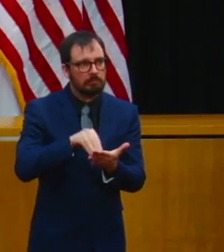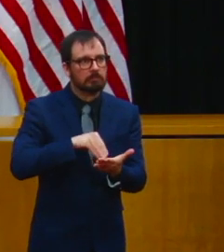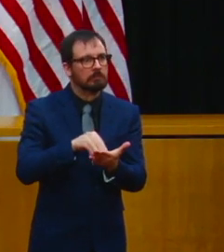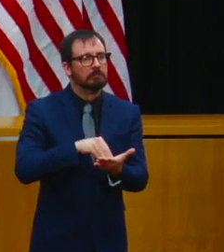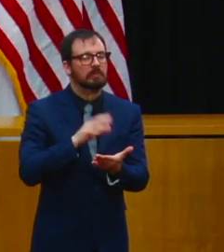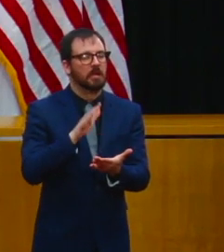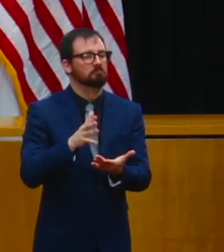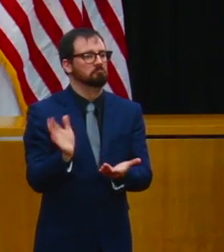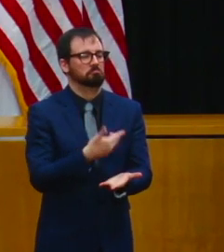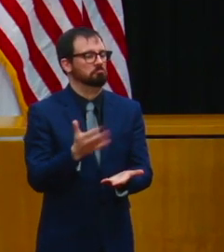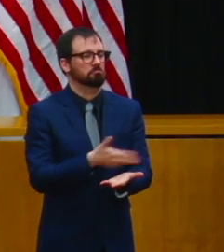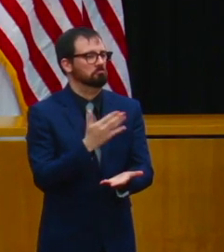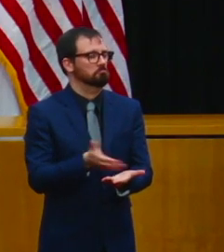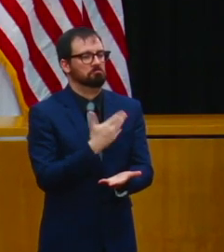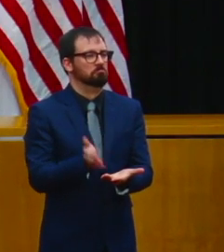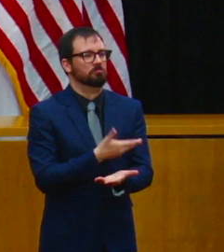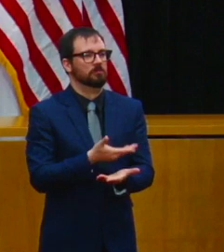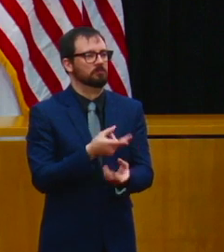COVID-19 pandemic.